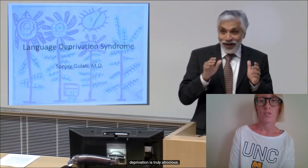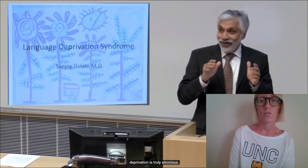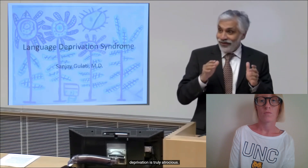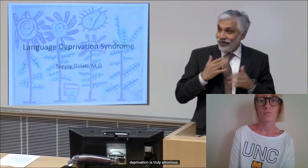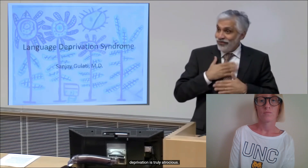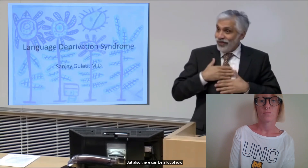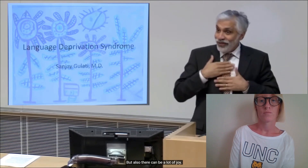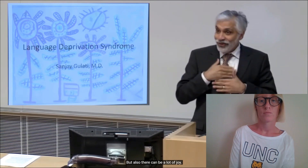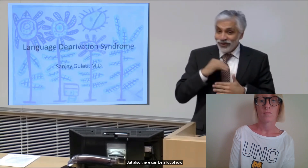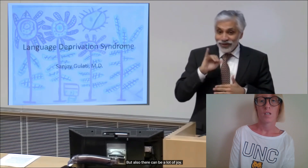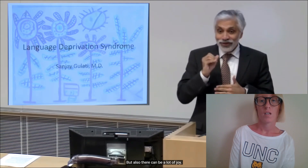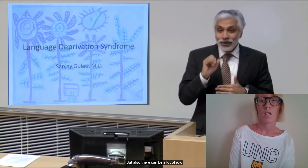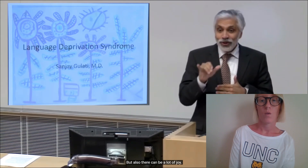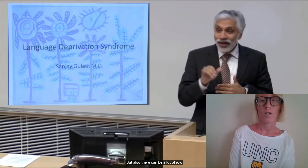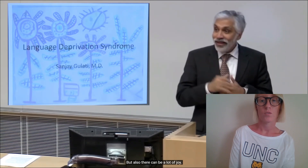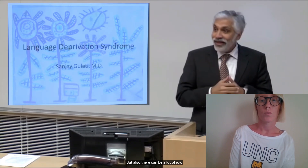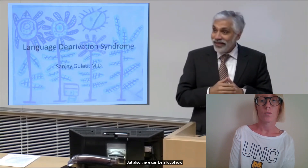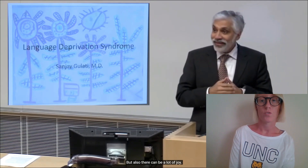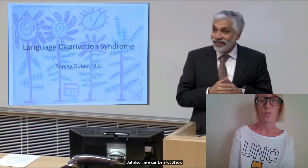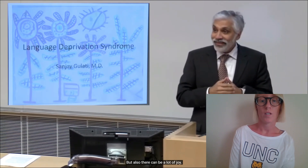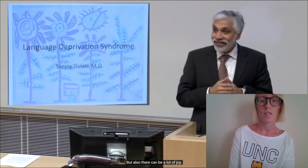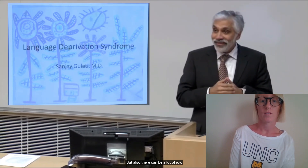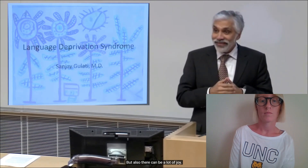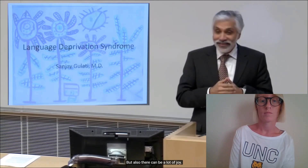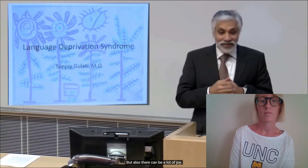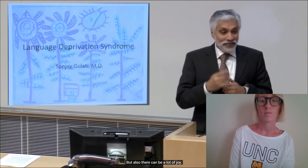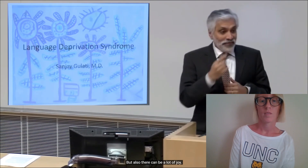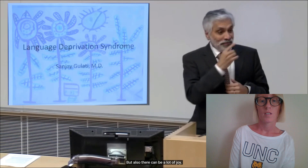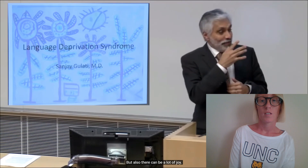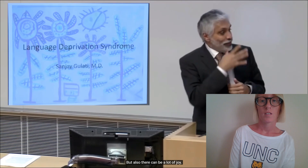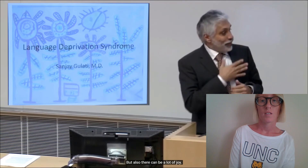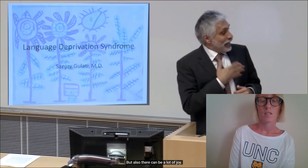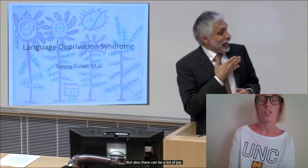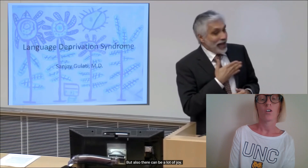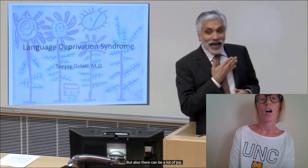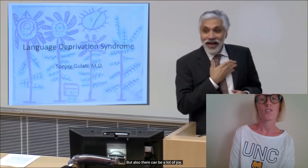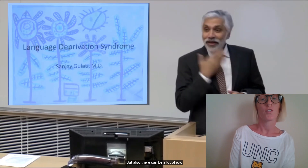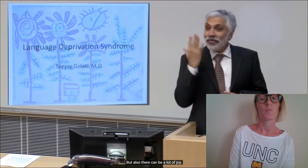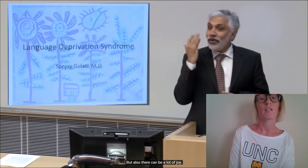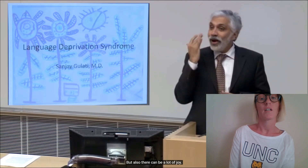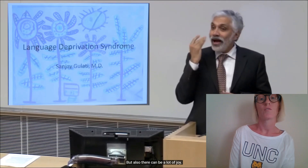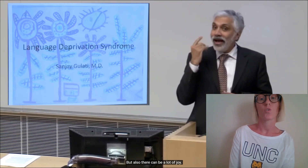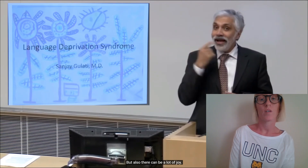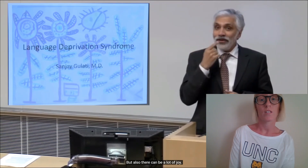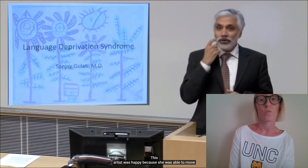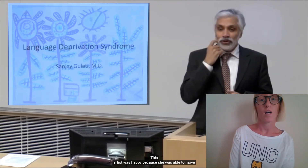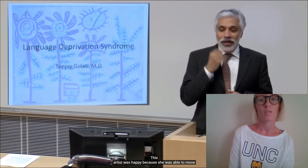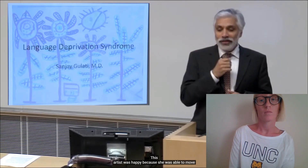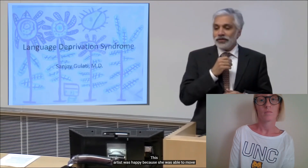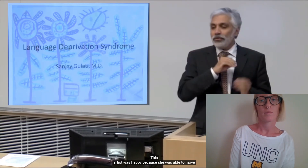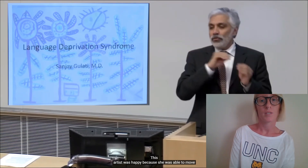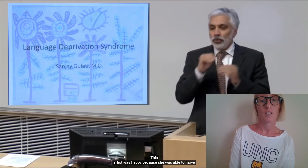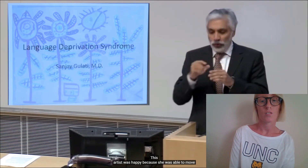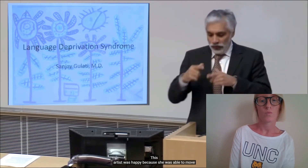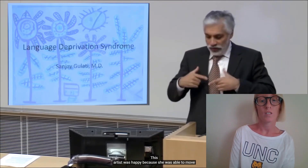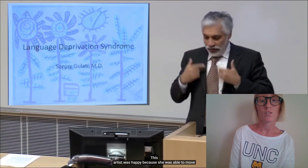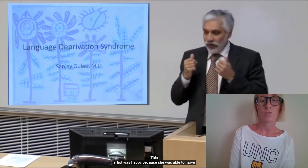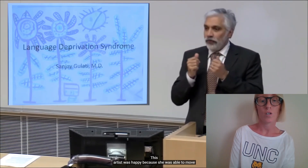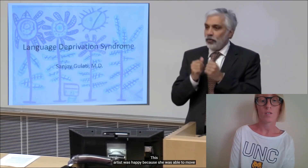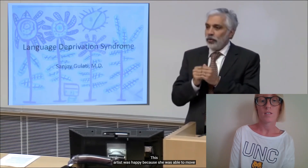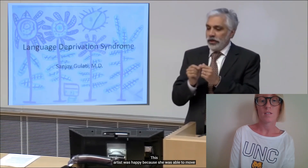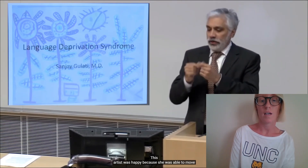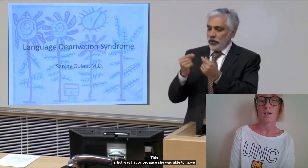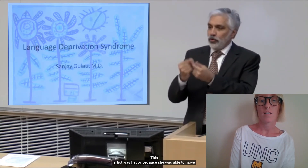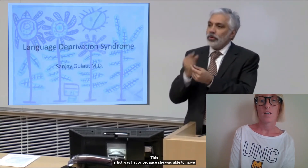But also there can be a lot of going to joy. enjoy. Or also there could be a lot of joy. as This well, artist was happy because we